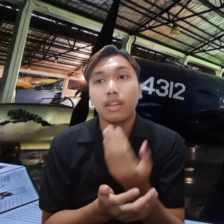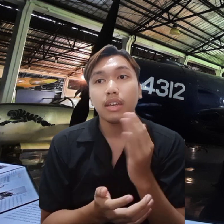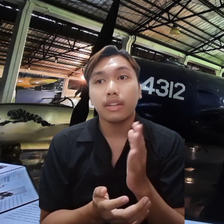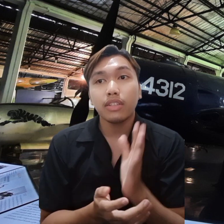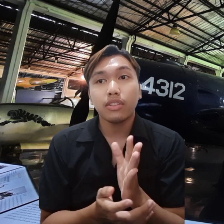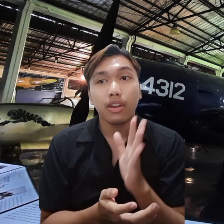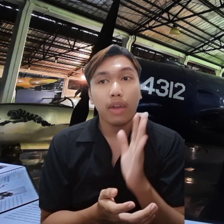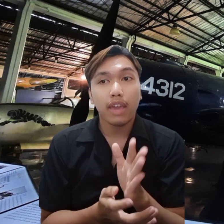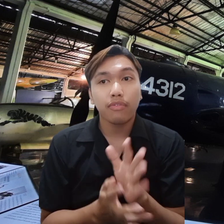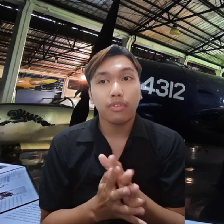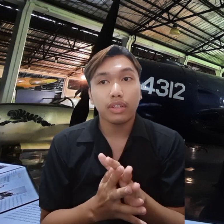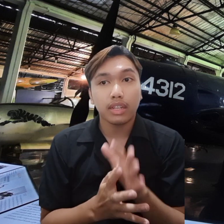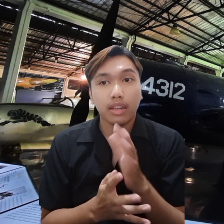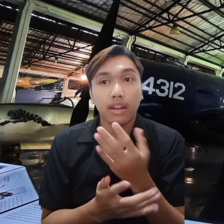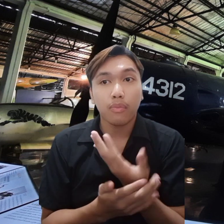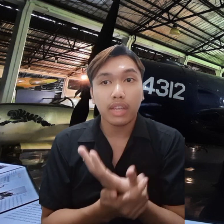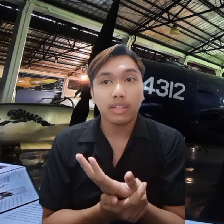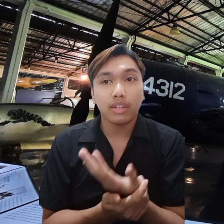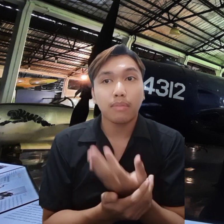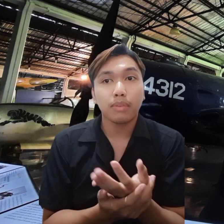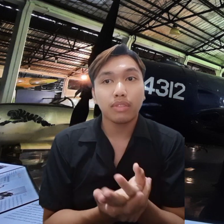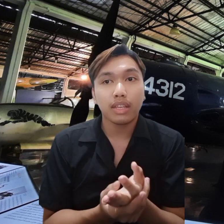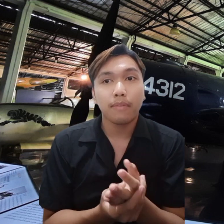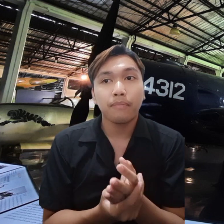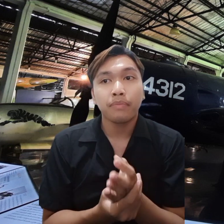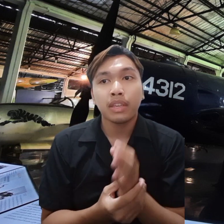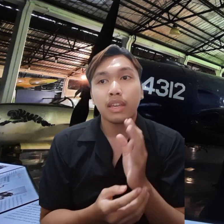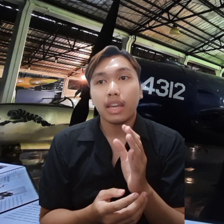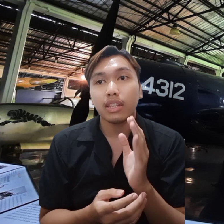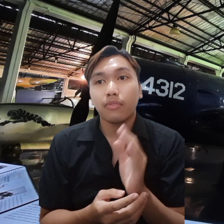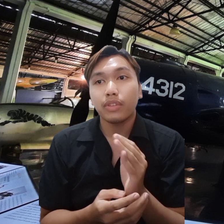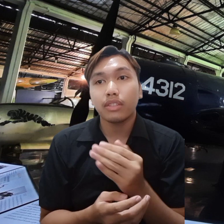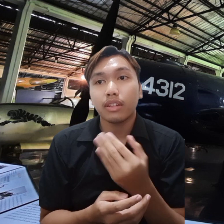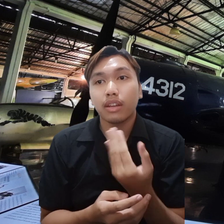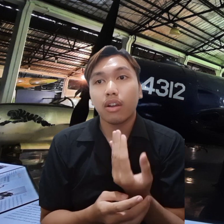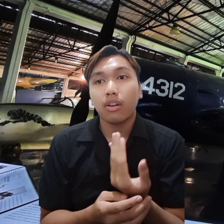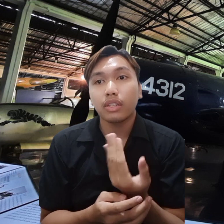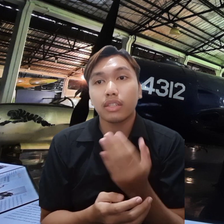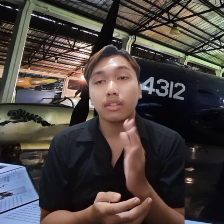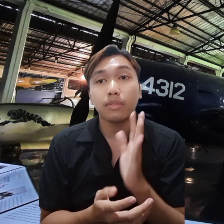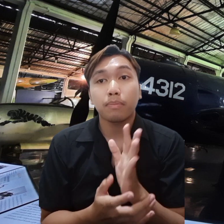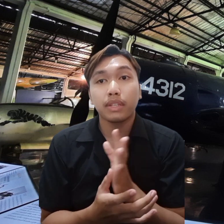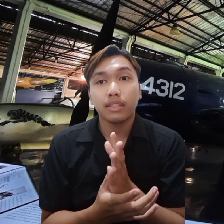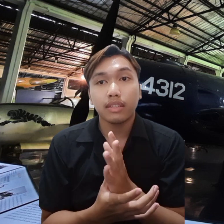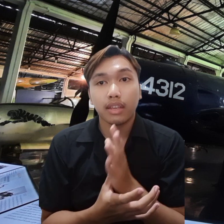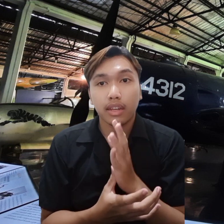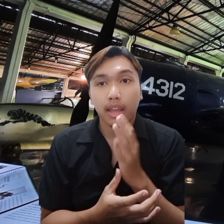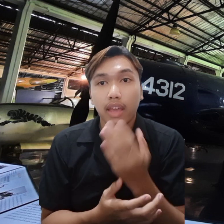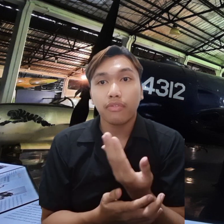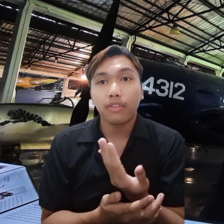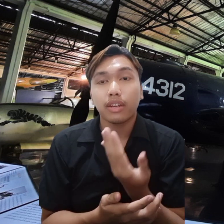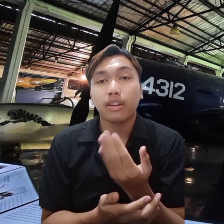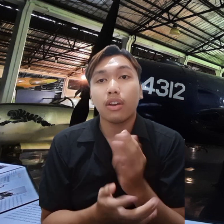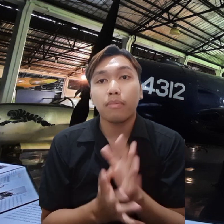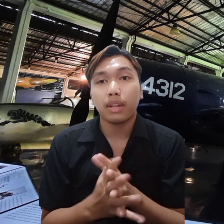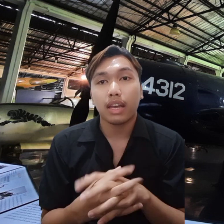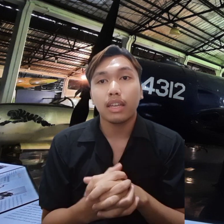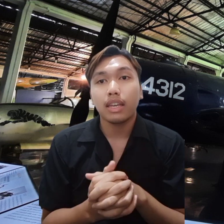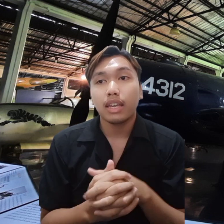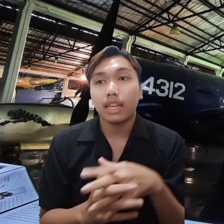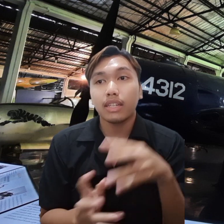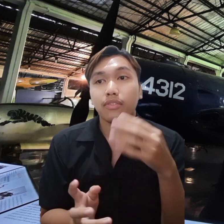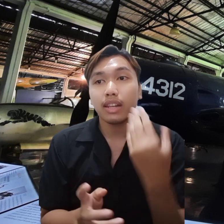the National Airport in Elevation the museum and the which is called the duplicity in the airport in